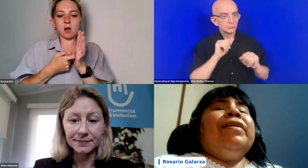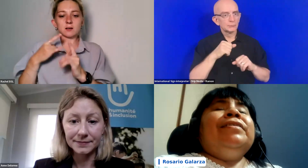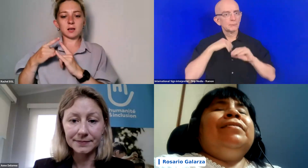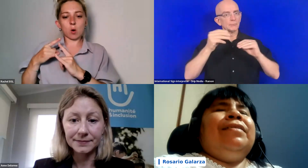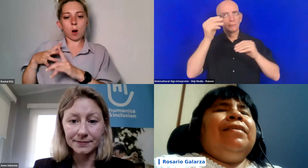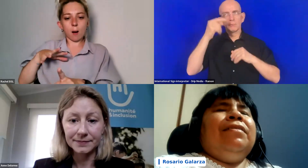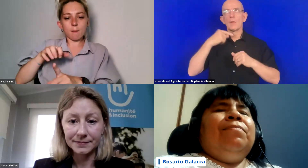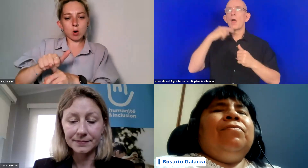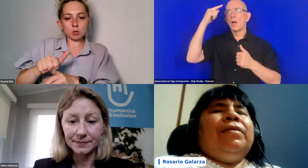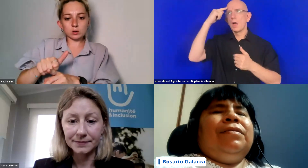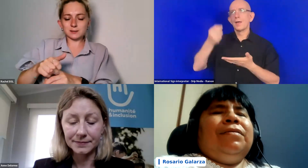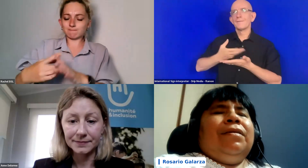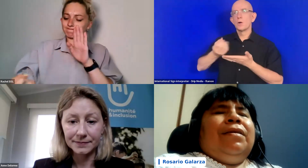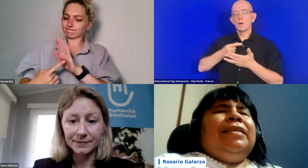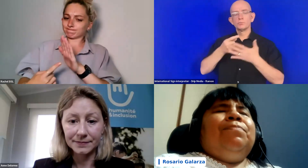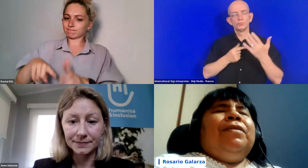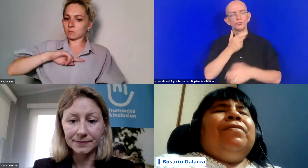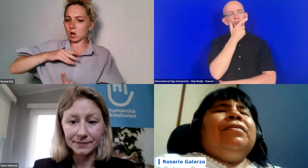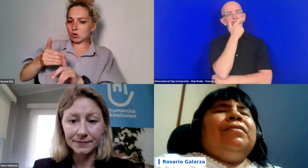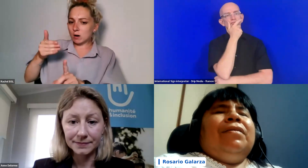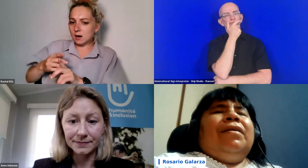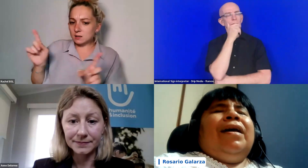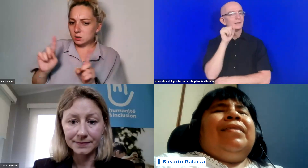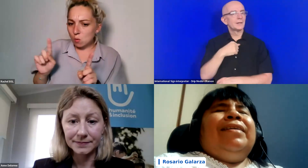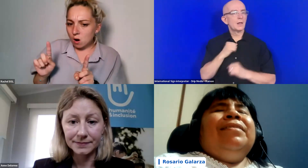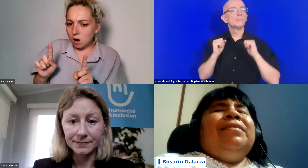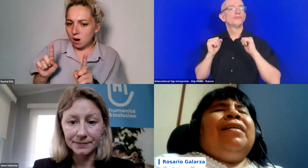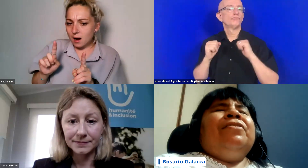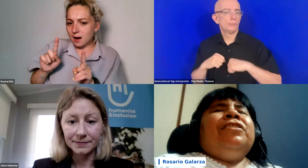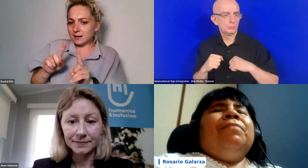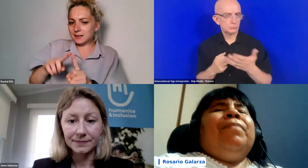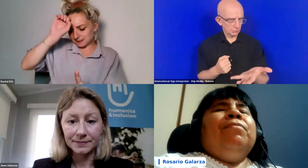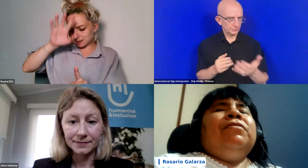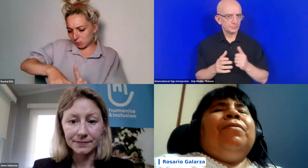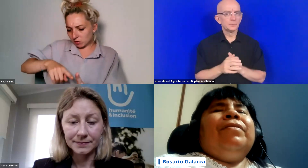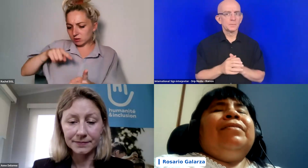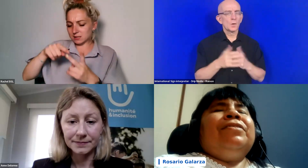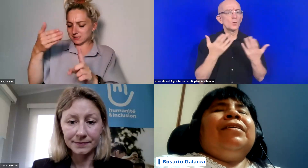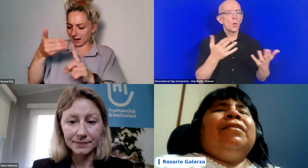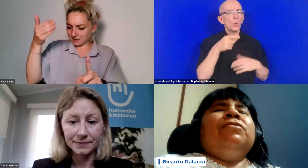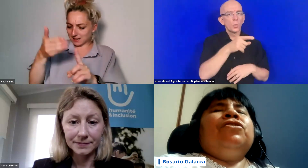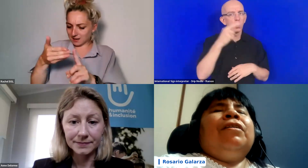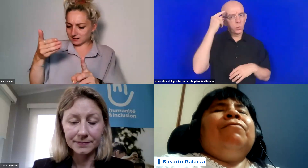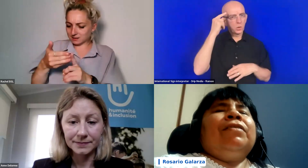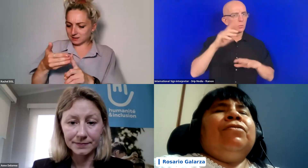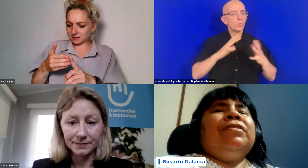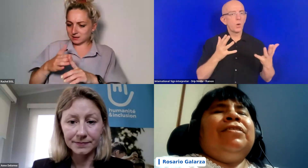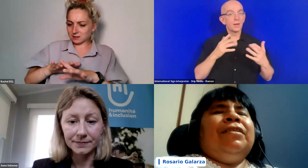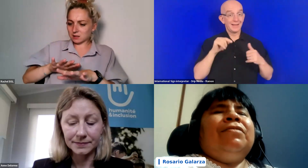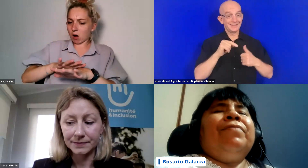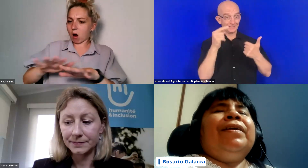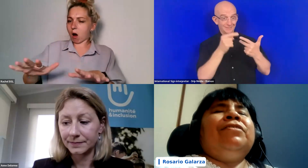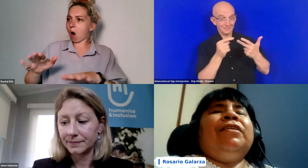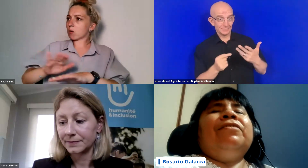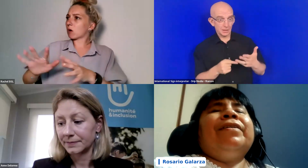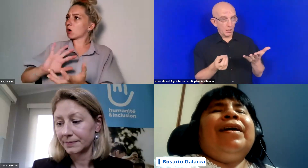it recognizes that individuals' experience and identities are shaped by multiple intersecting social factors such